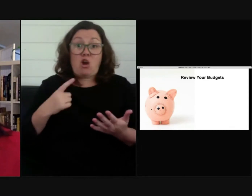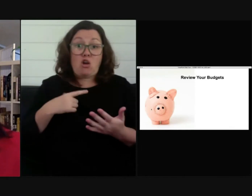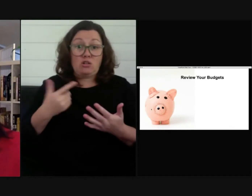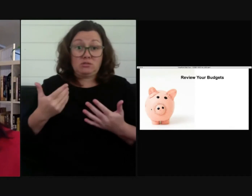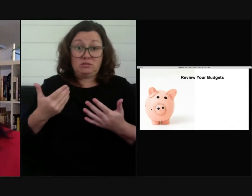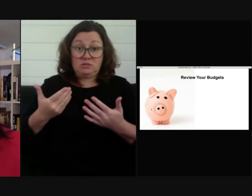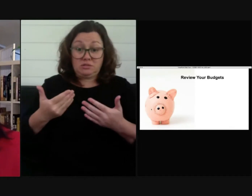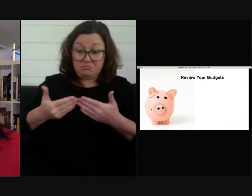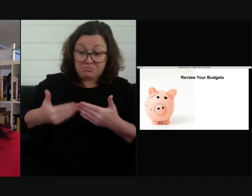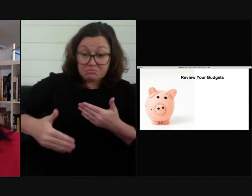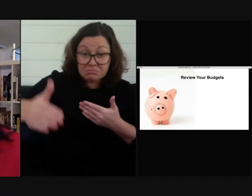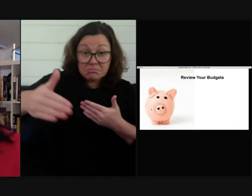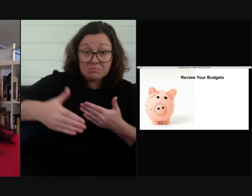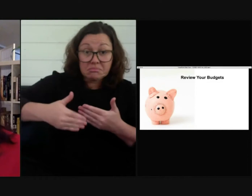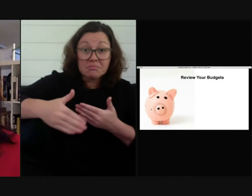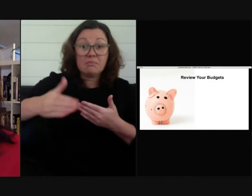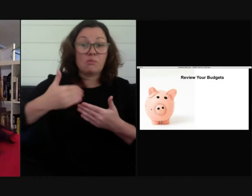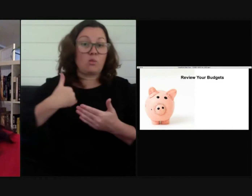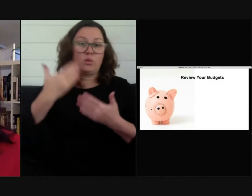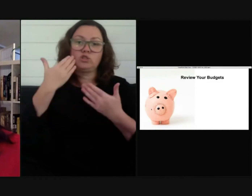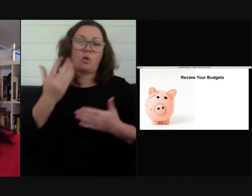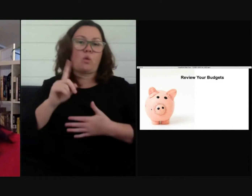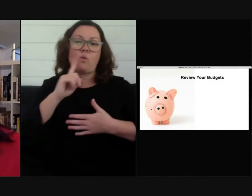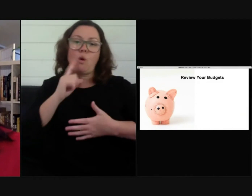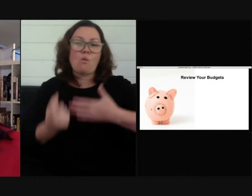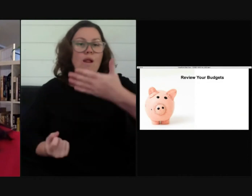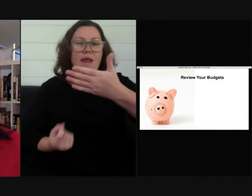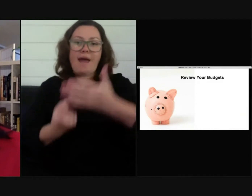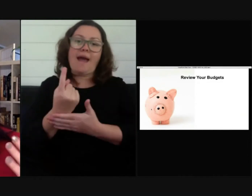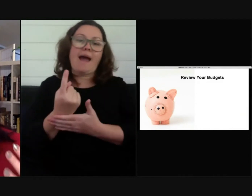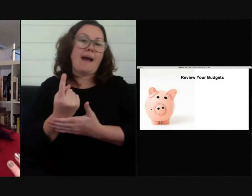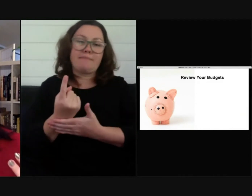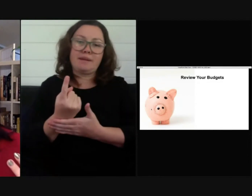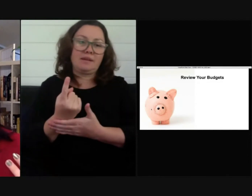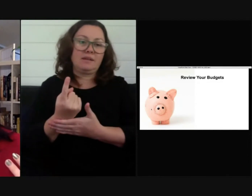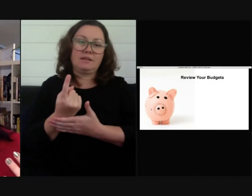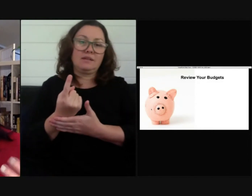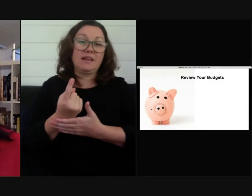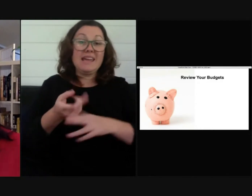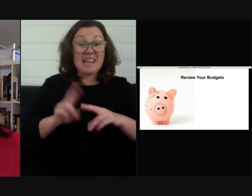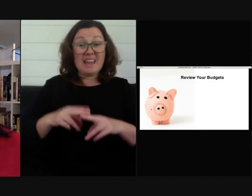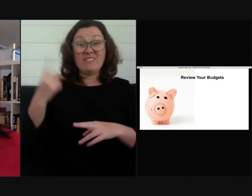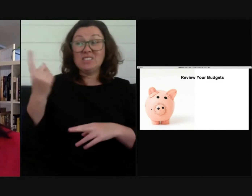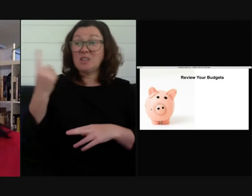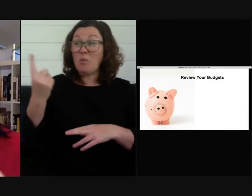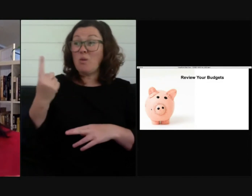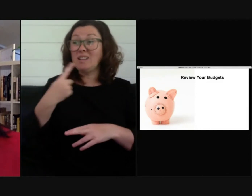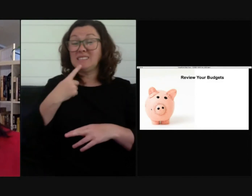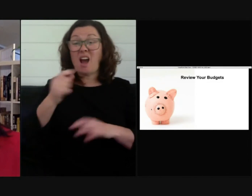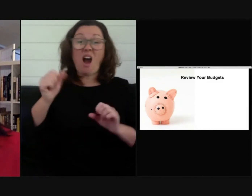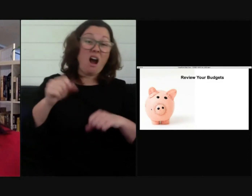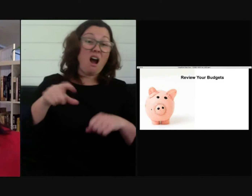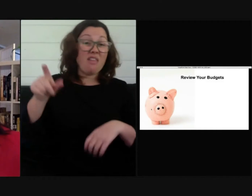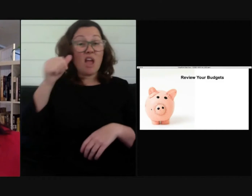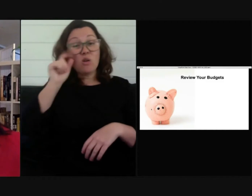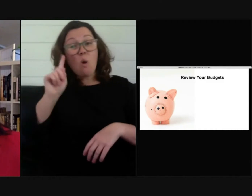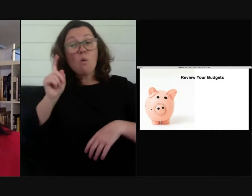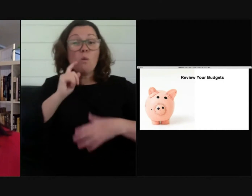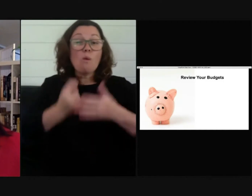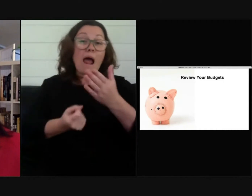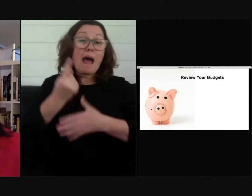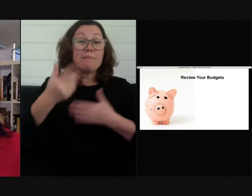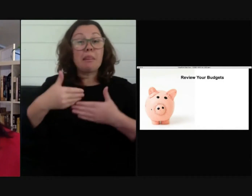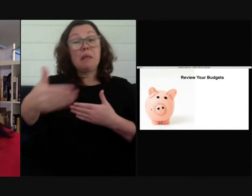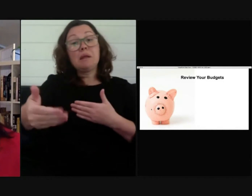6 months is absolutely full of it. We have no idea. So prepare yourself